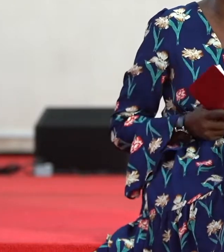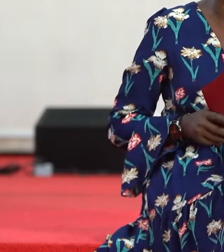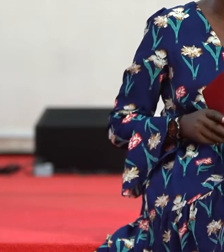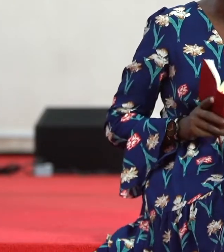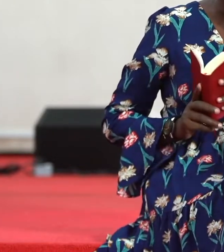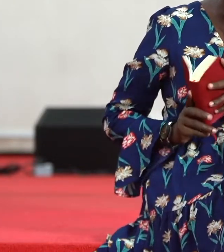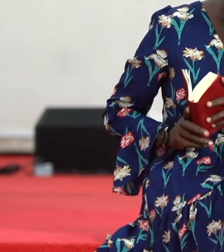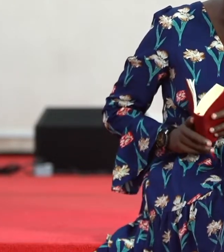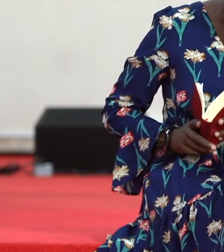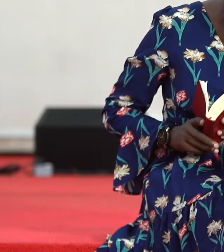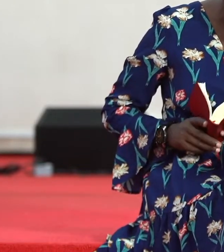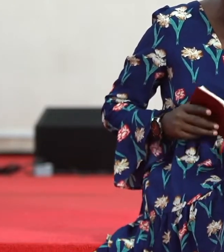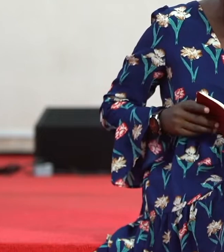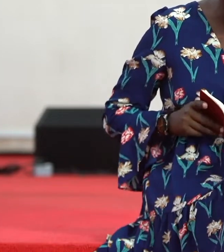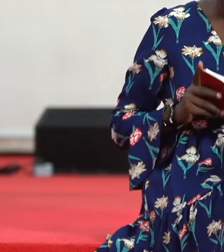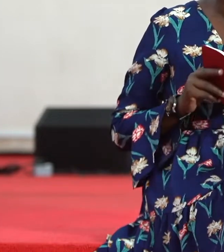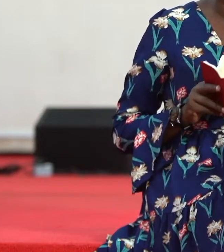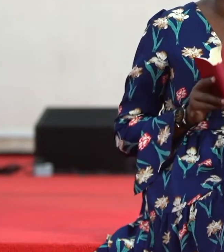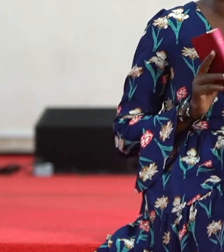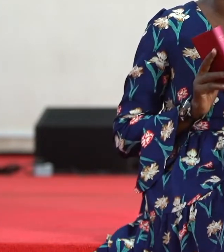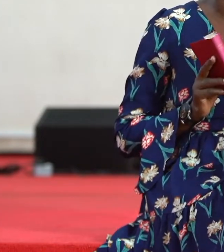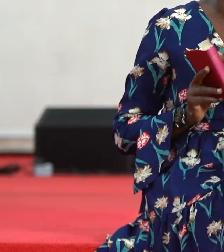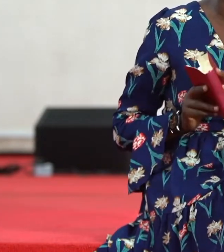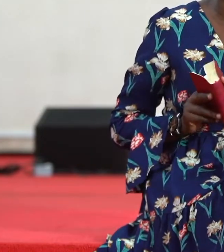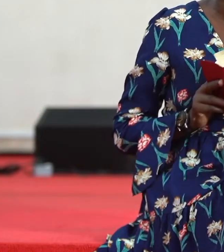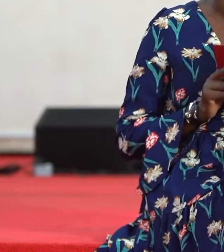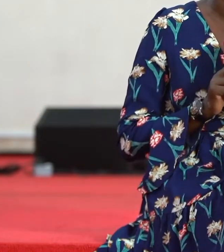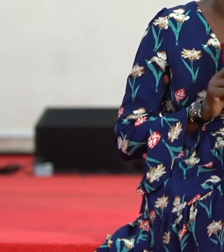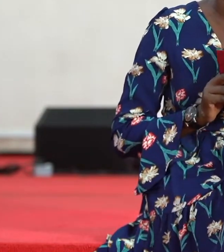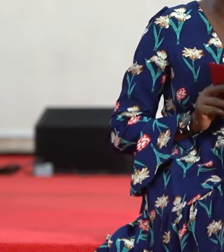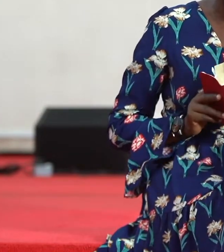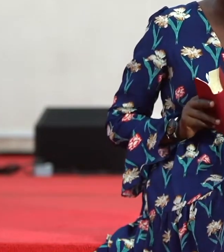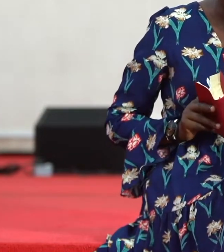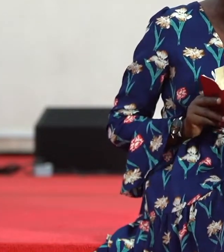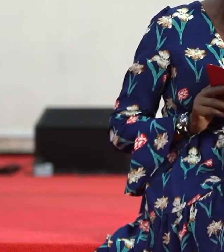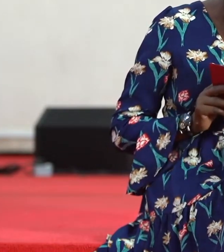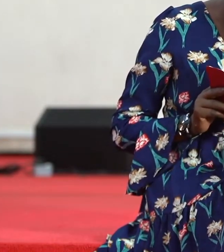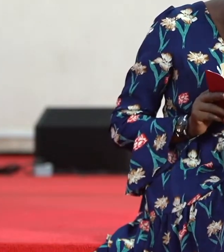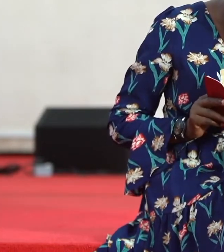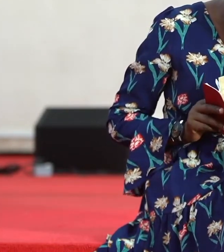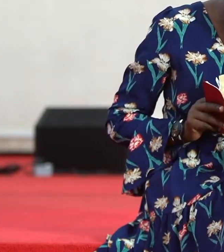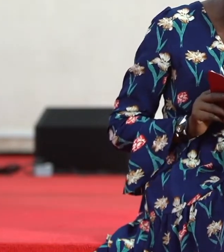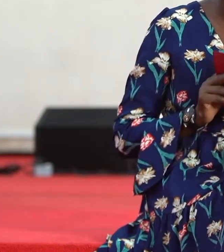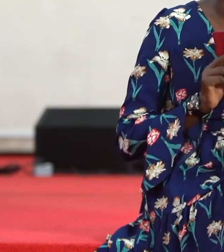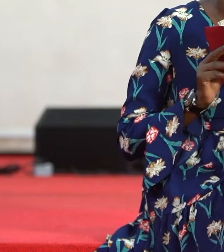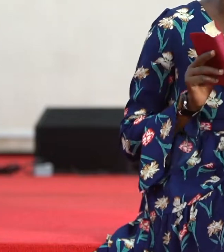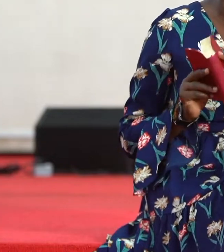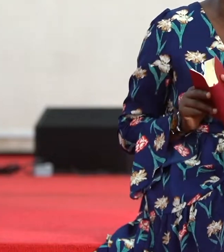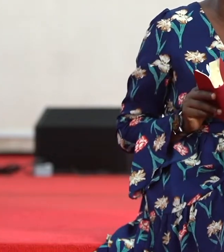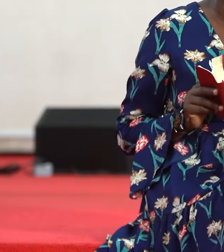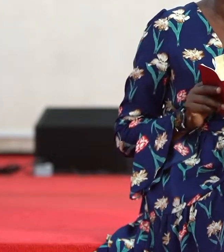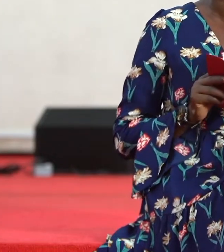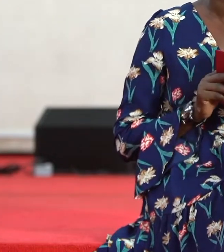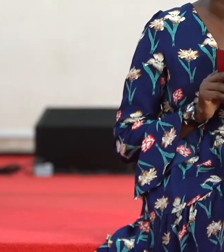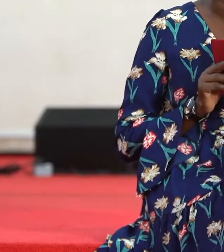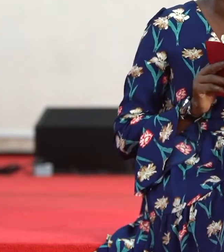incredible blessing, is the blessing that God has revealed his story. He has revealed his